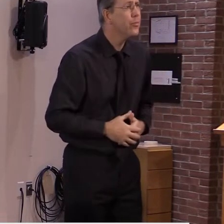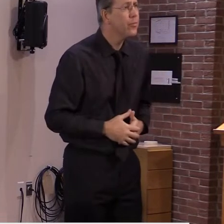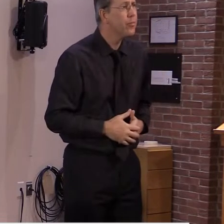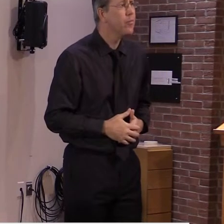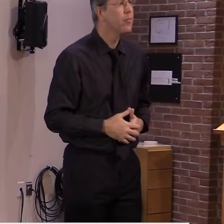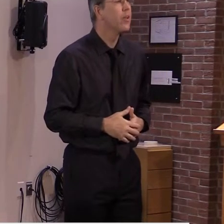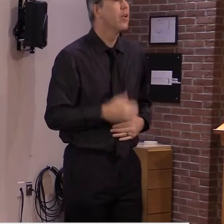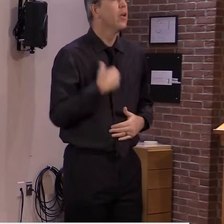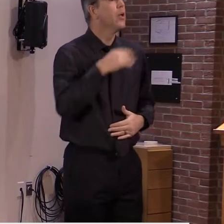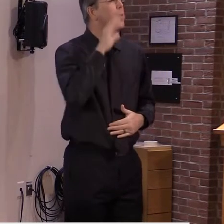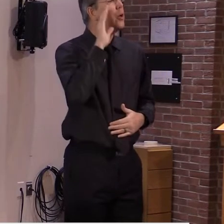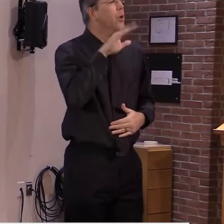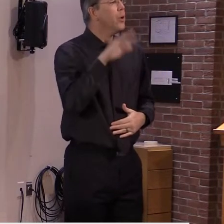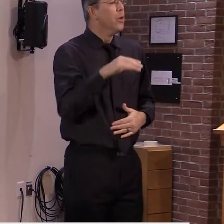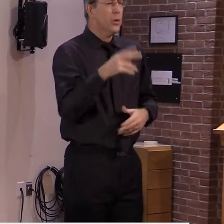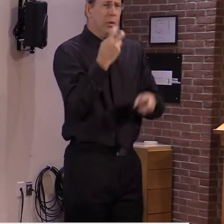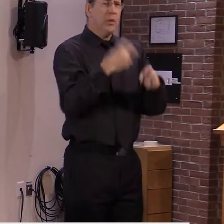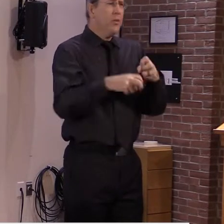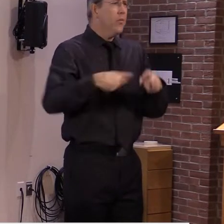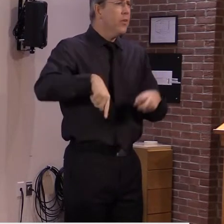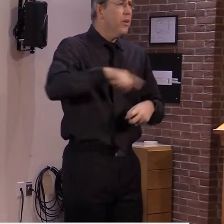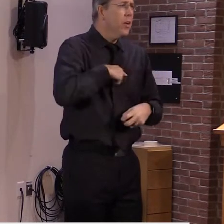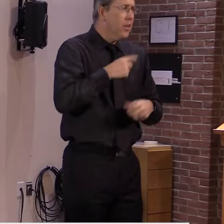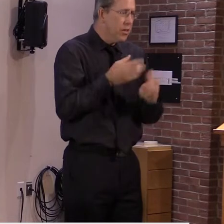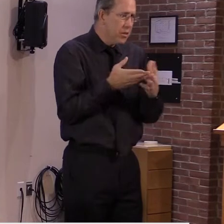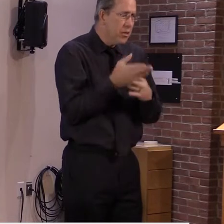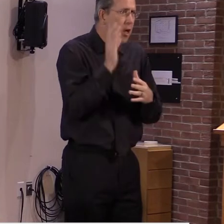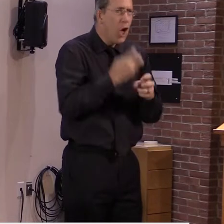hard. I know the sacrifices needed to